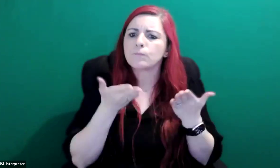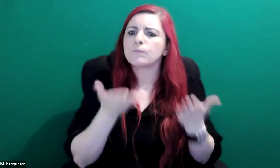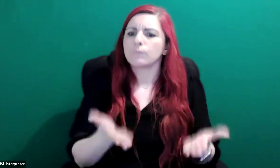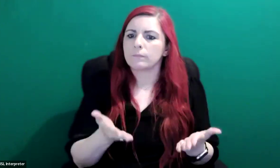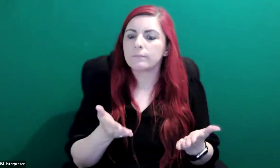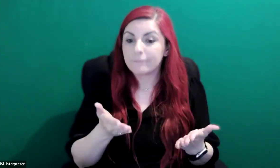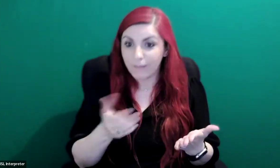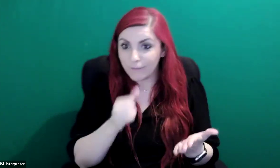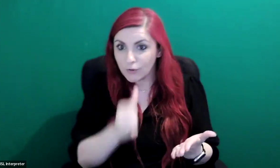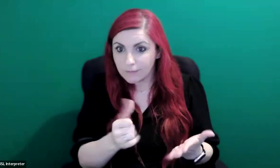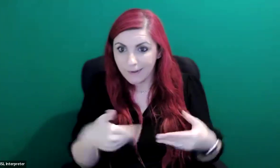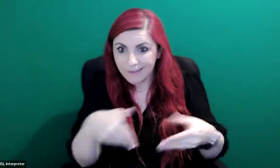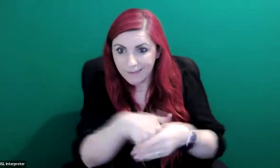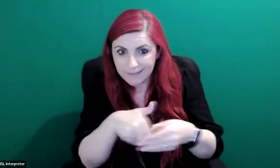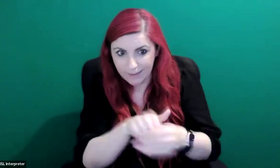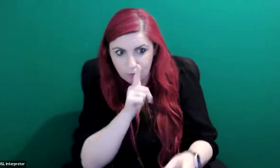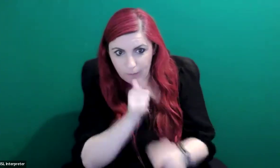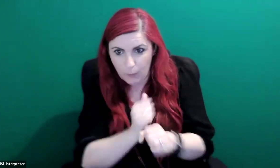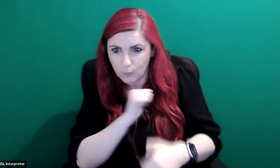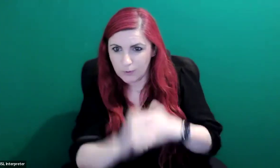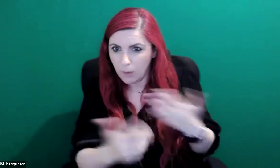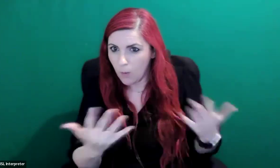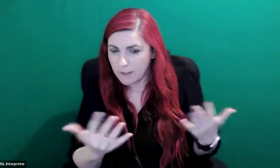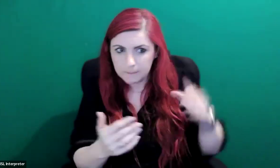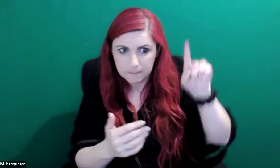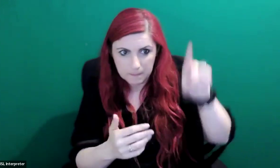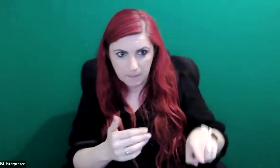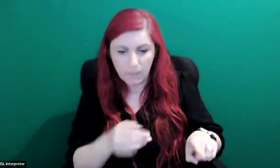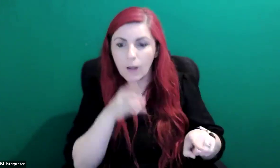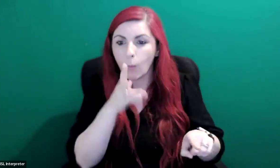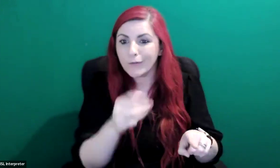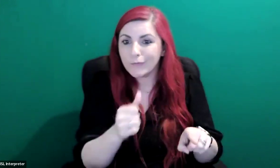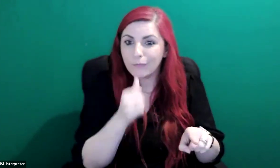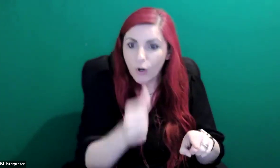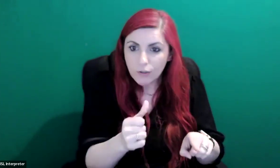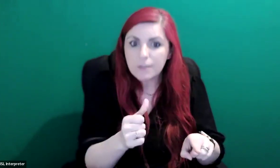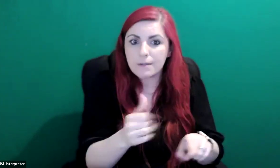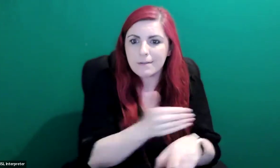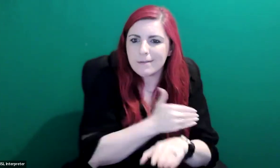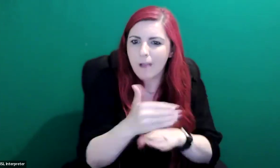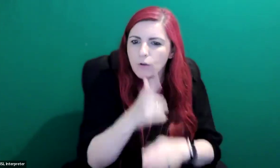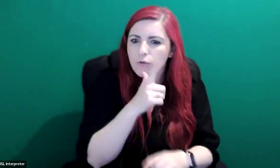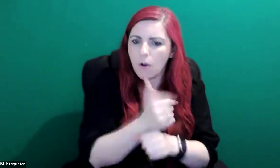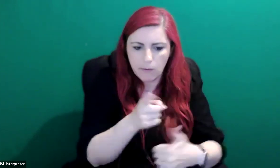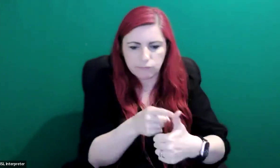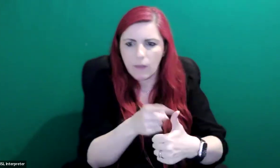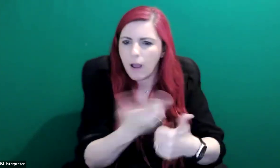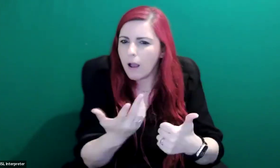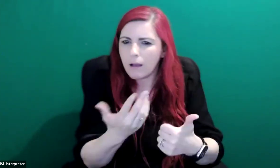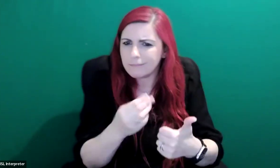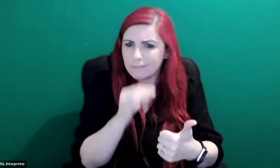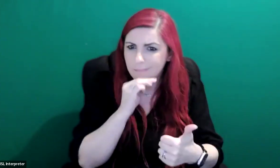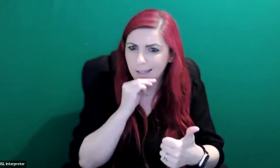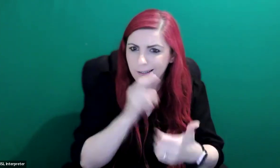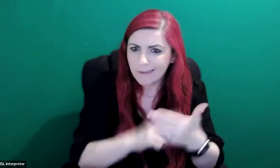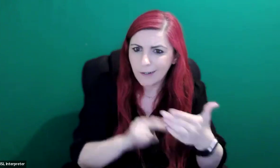set the scene about what we're discussing today, I'm going to start by talking a little bit about what the convention is. I'm sure most